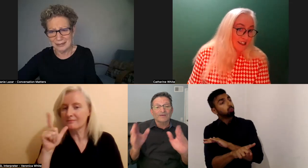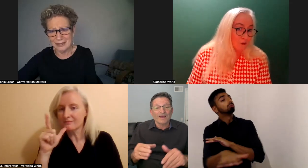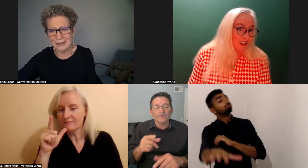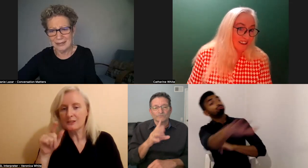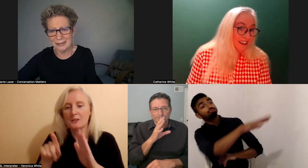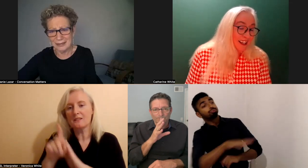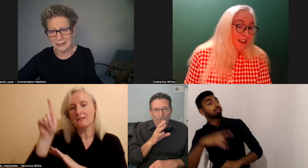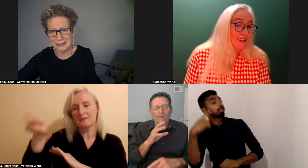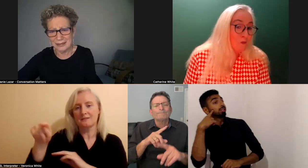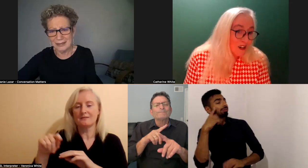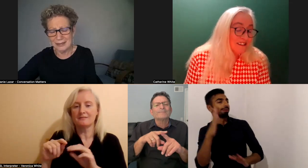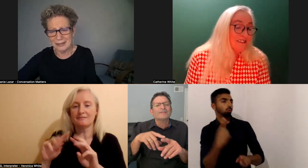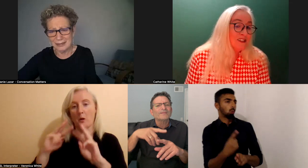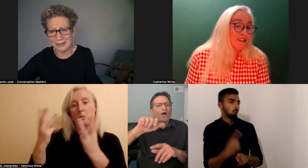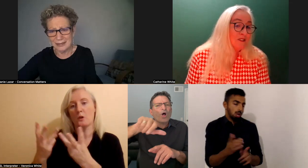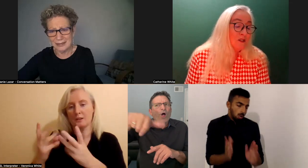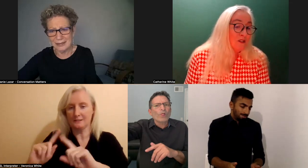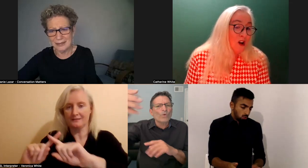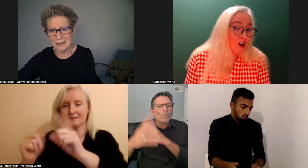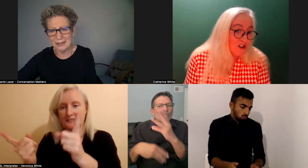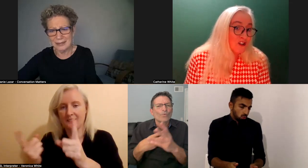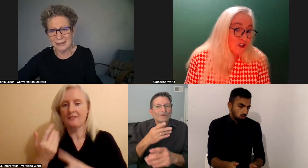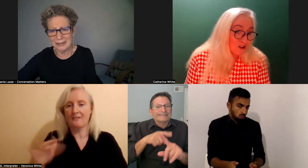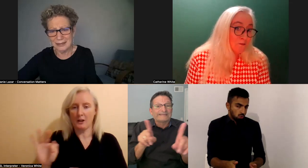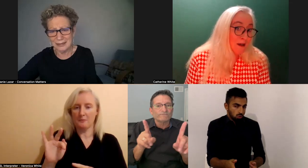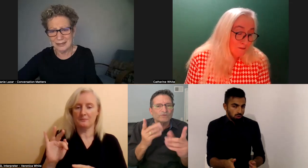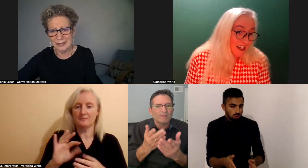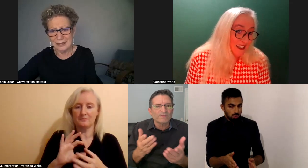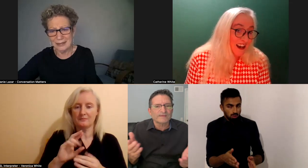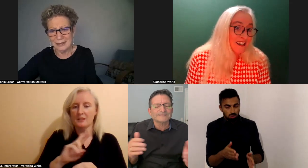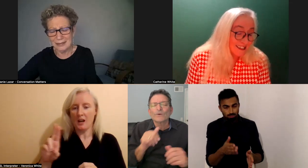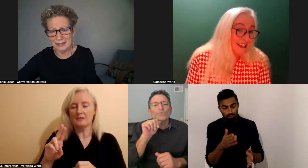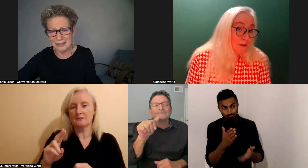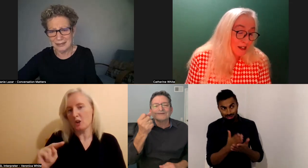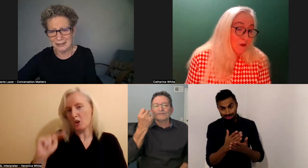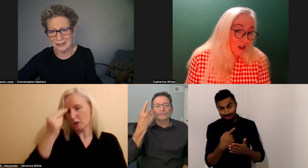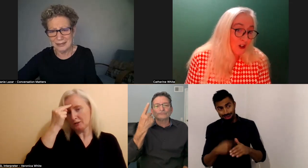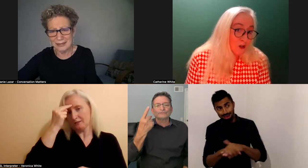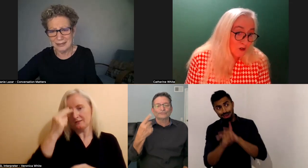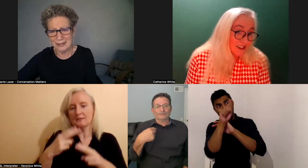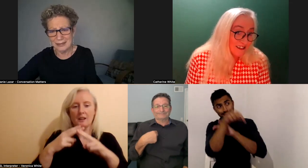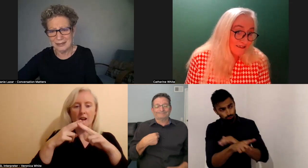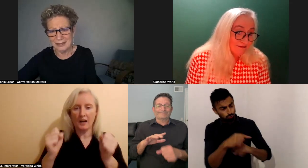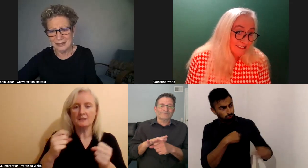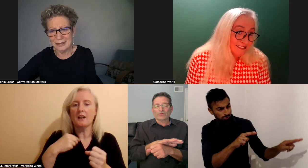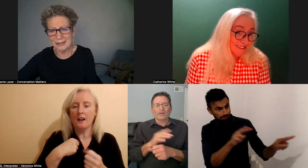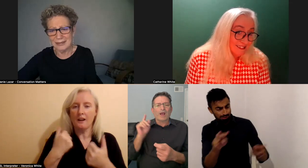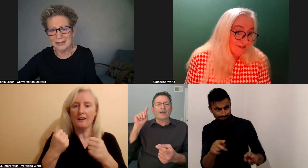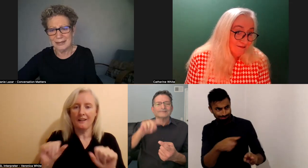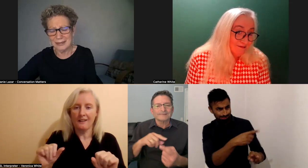the outside world that wasn't understood by me until I met with other coders.